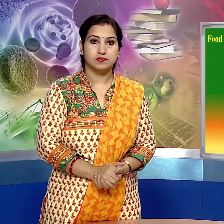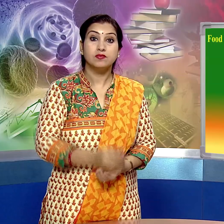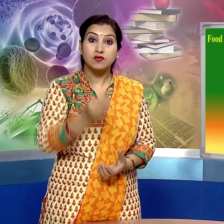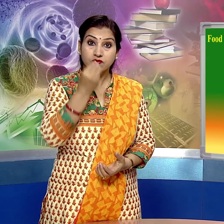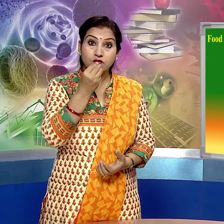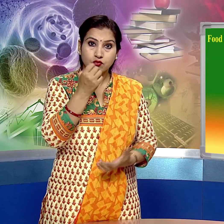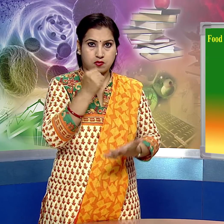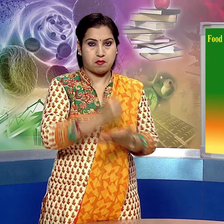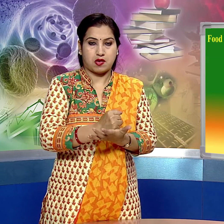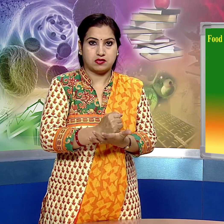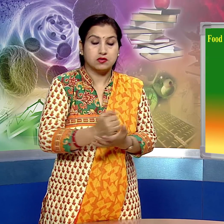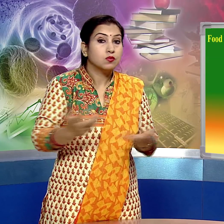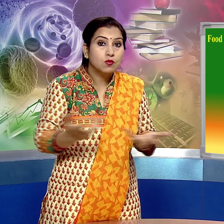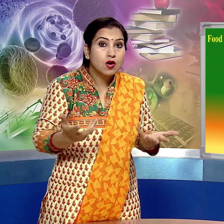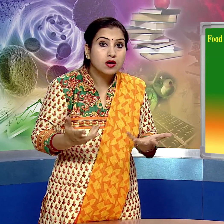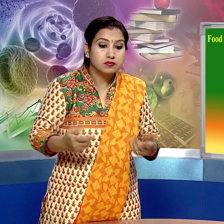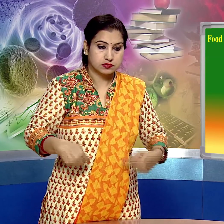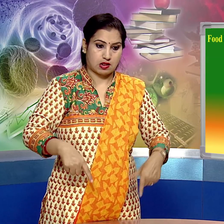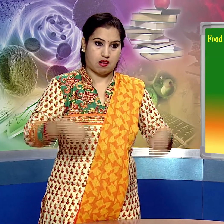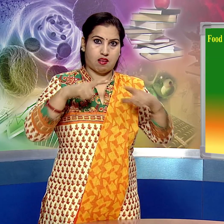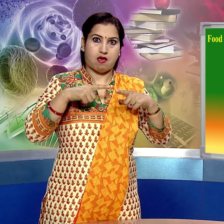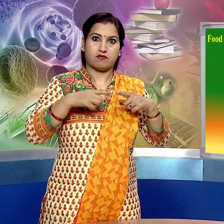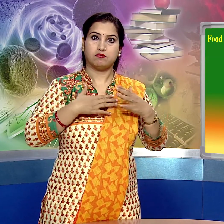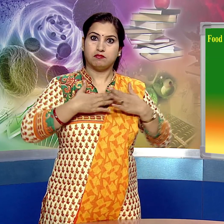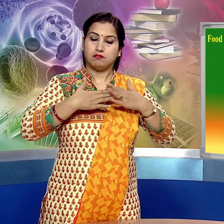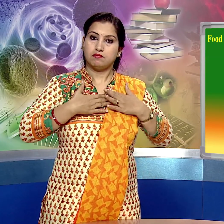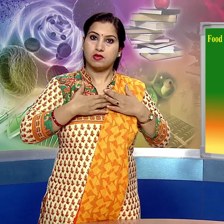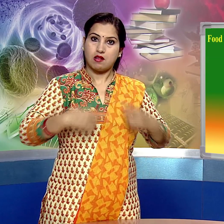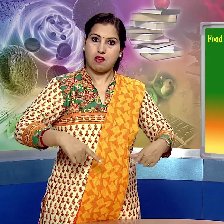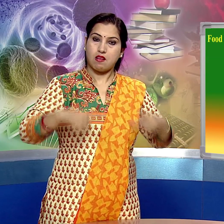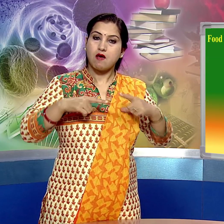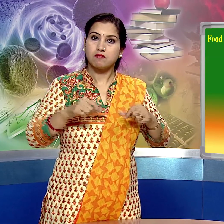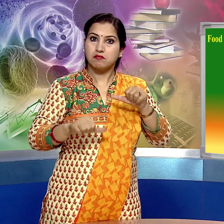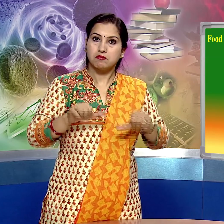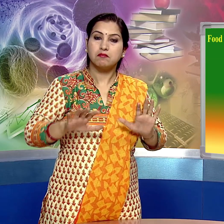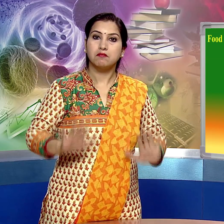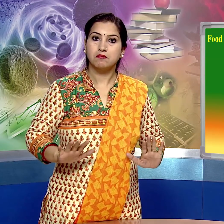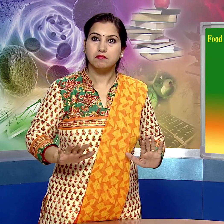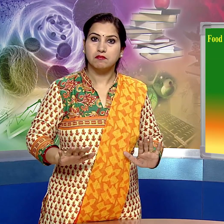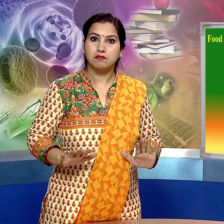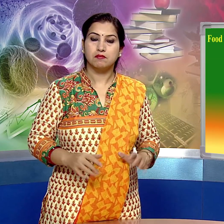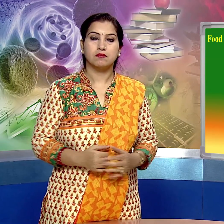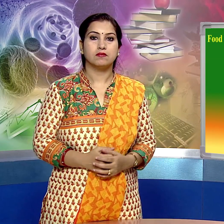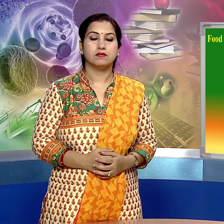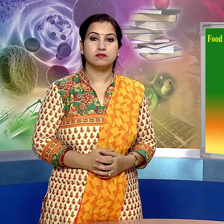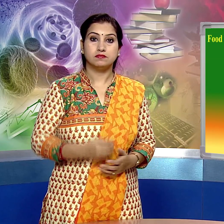Food is essential for survival and maintenance of life, satisfy